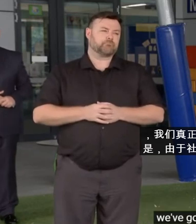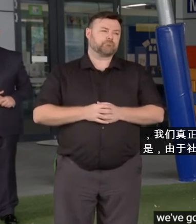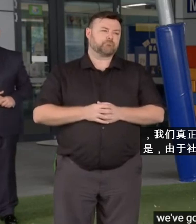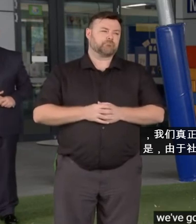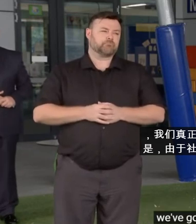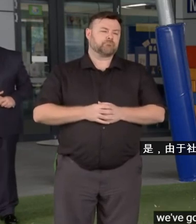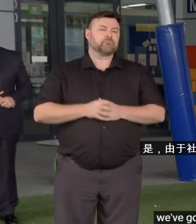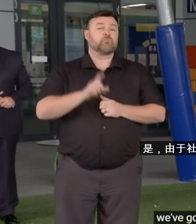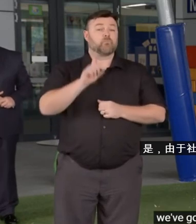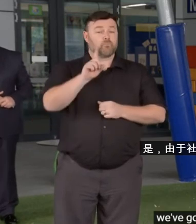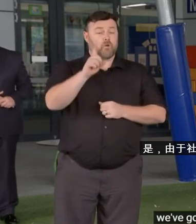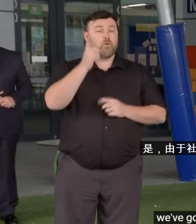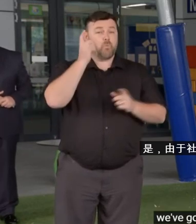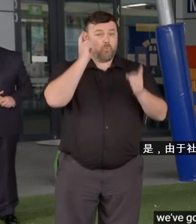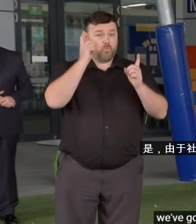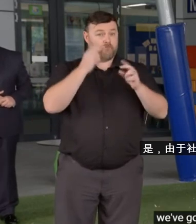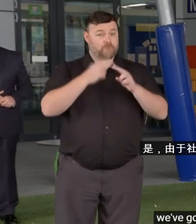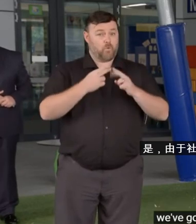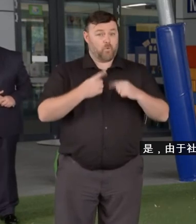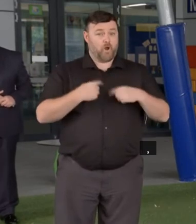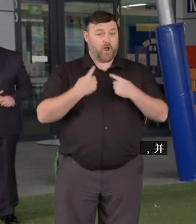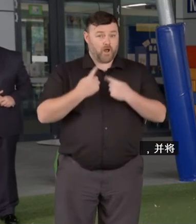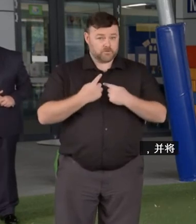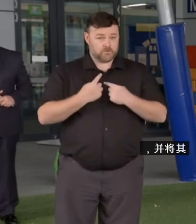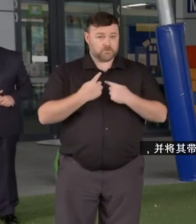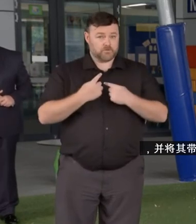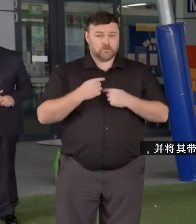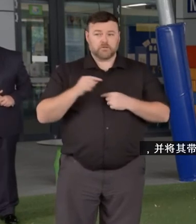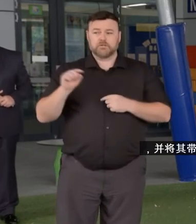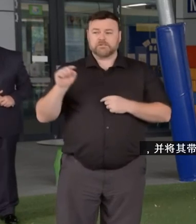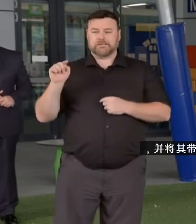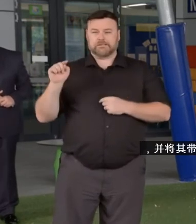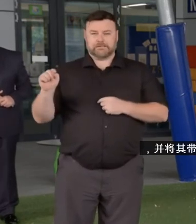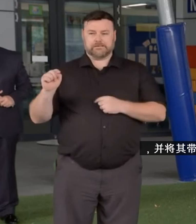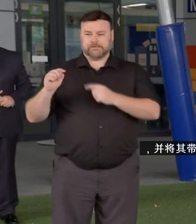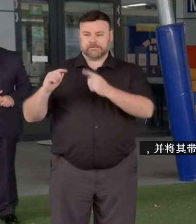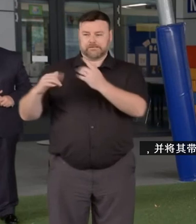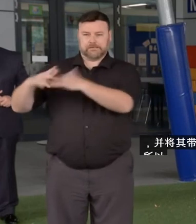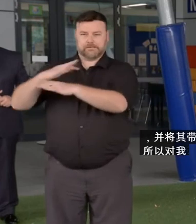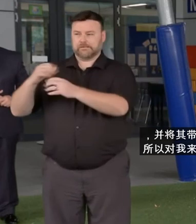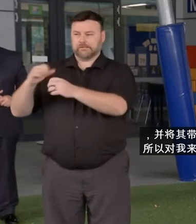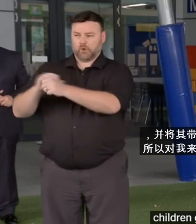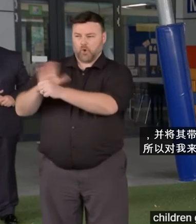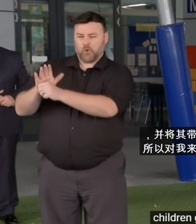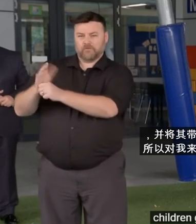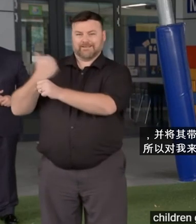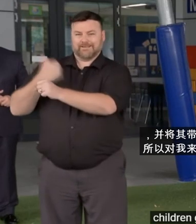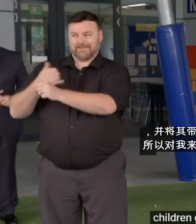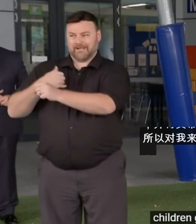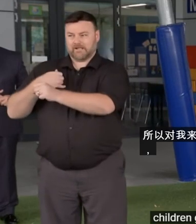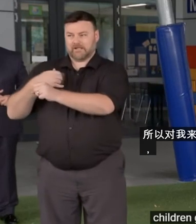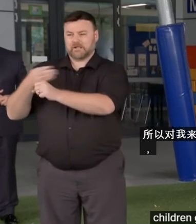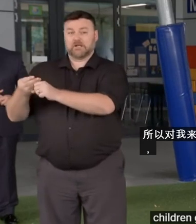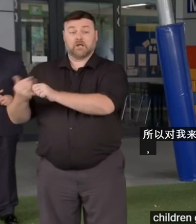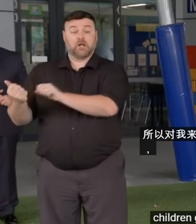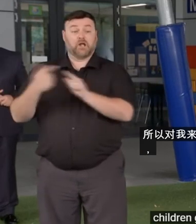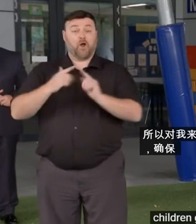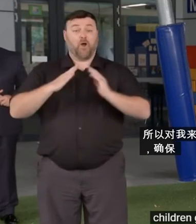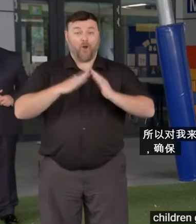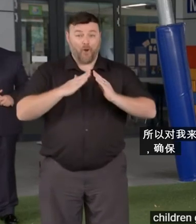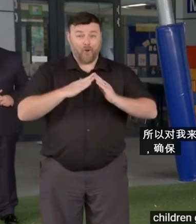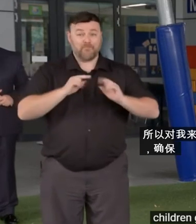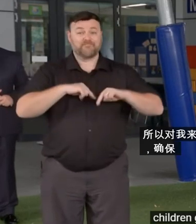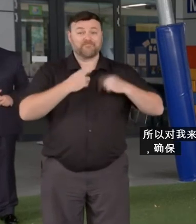getting infected because of the combined social networks and taking it home to families. So to me, making sure